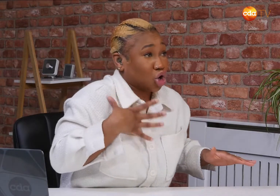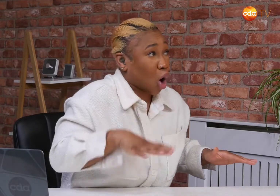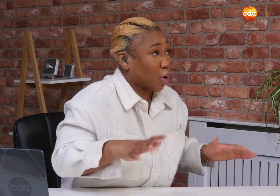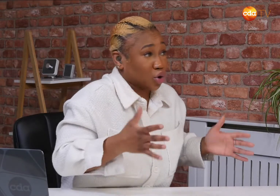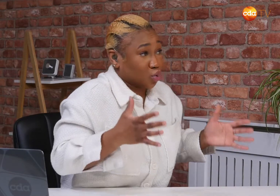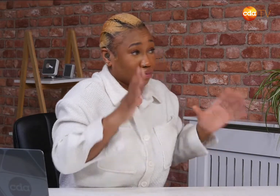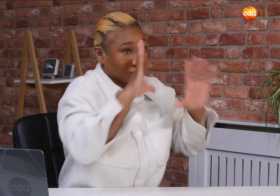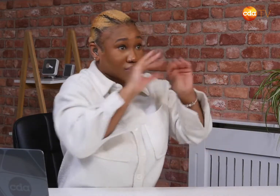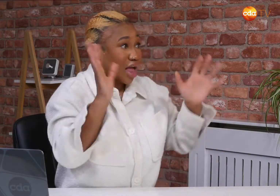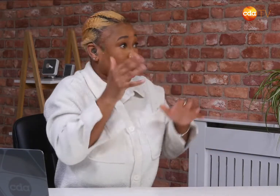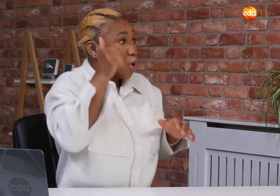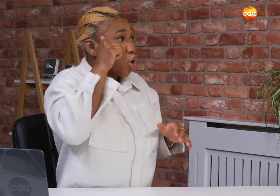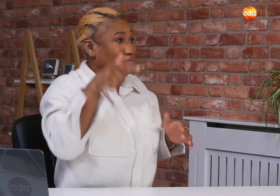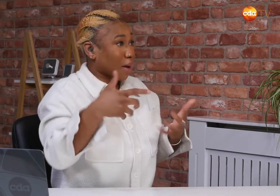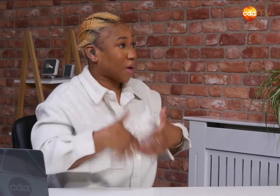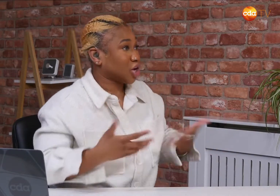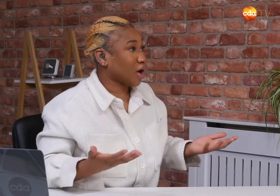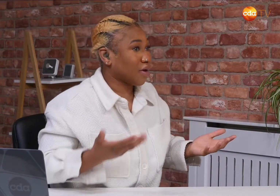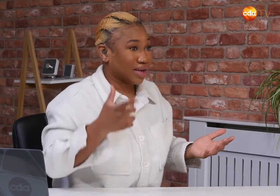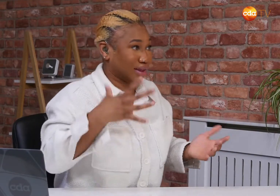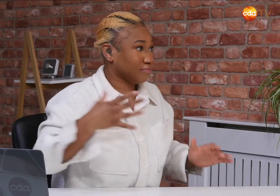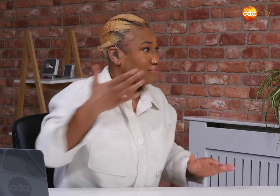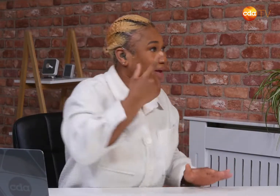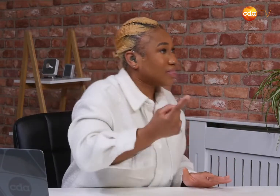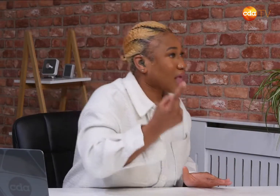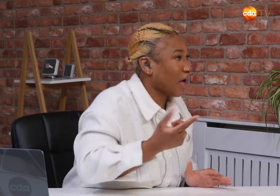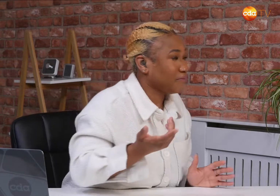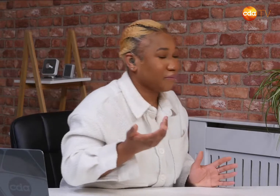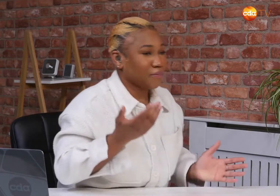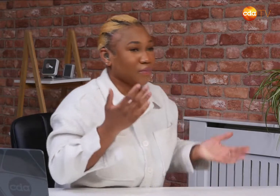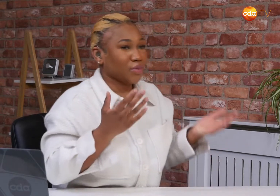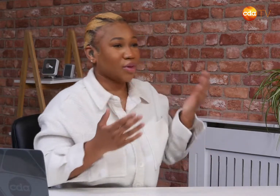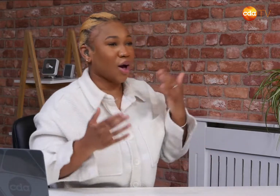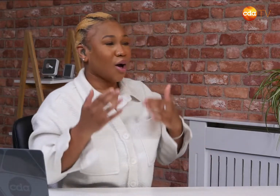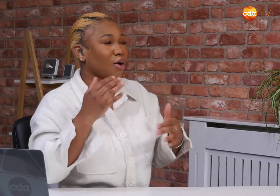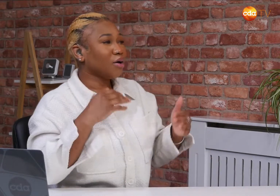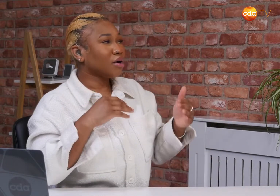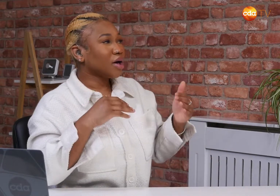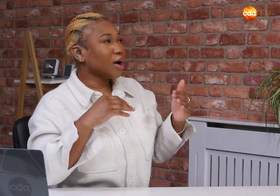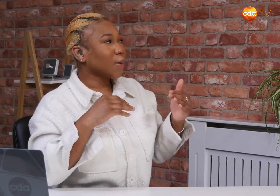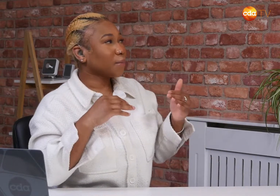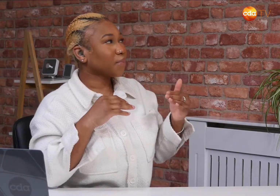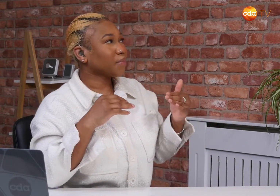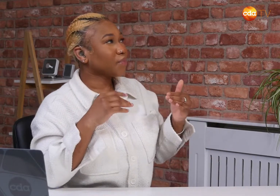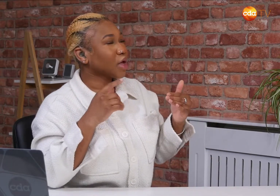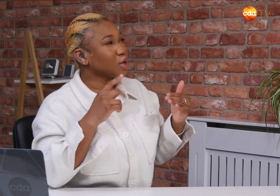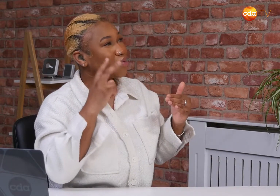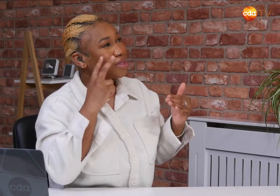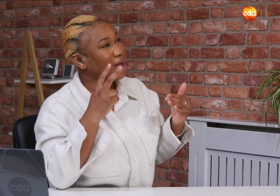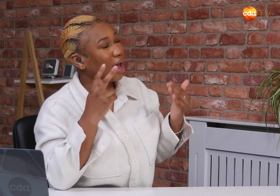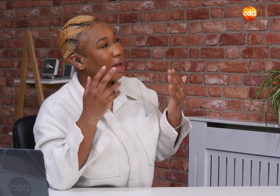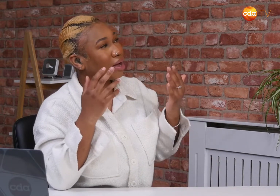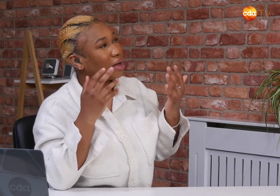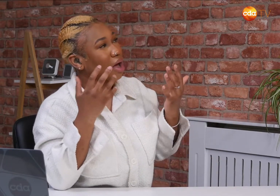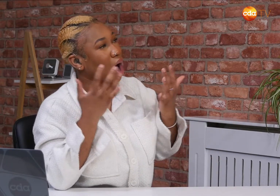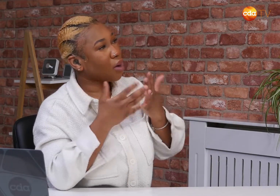can imagine that feeling of anxiety and feeling like you don't know how to let people know about the fact you've been through a miscarriage.